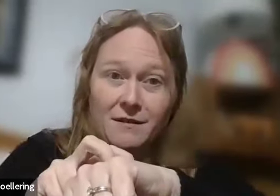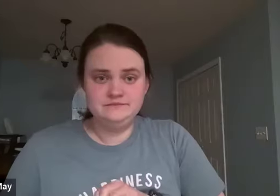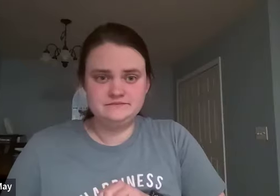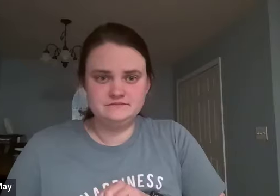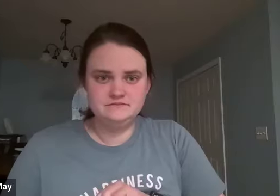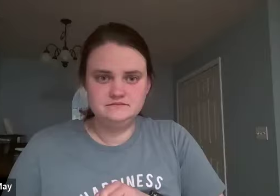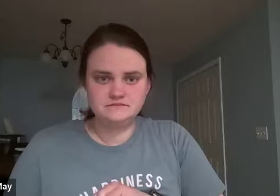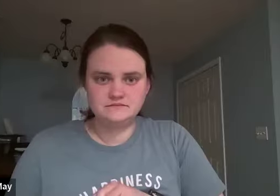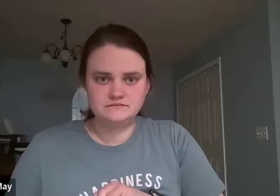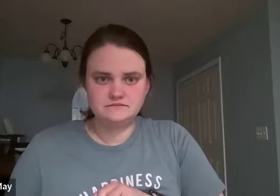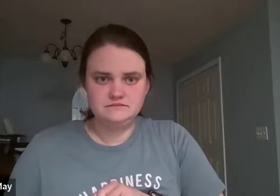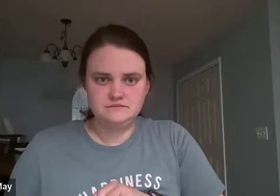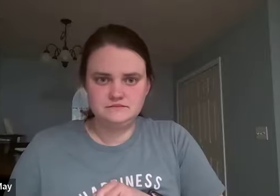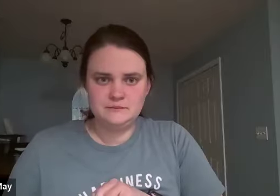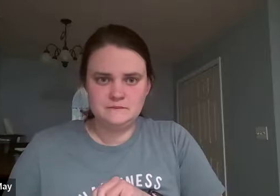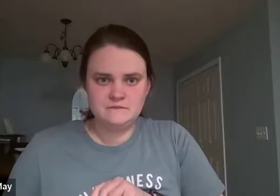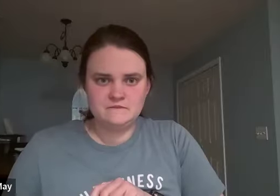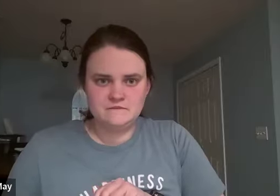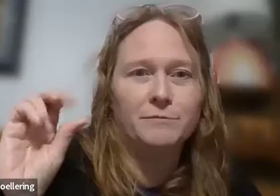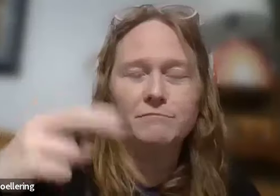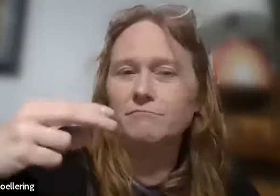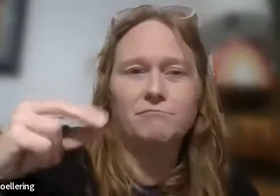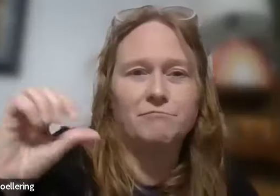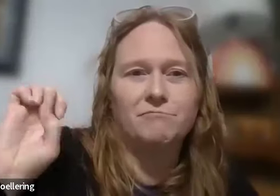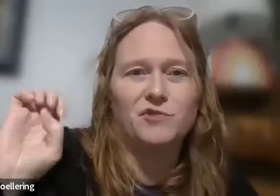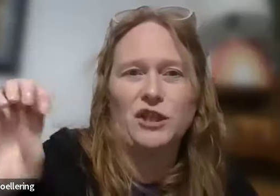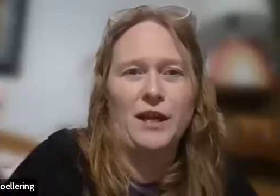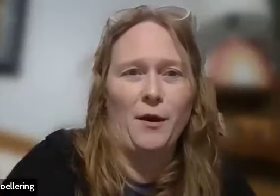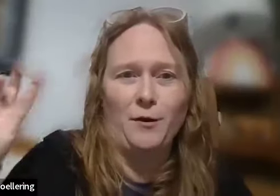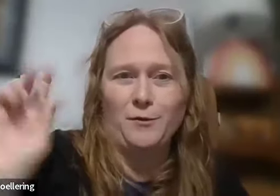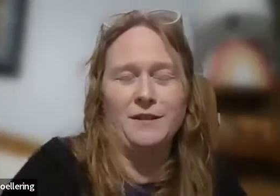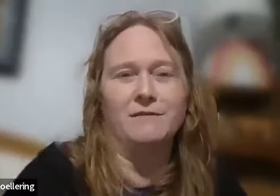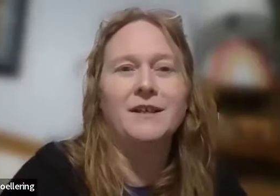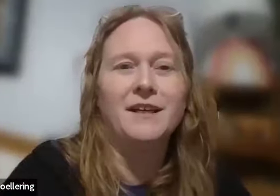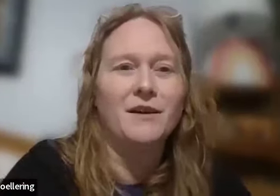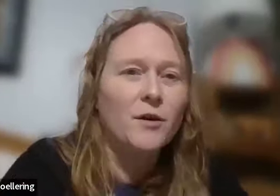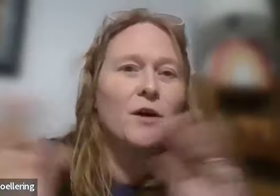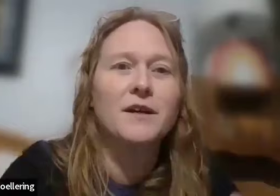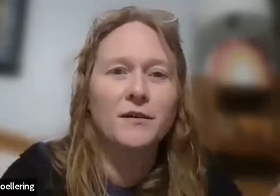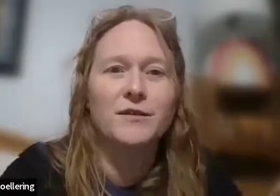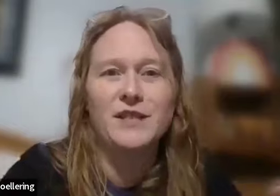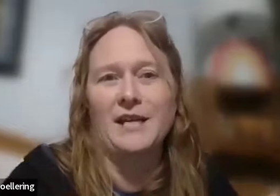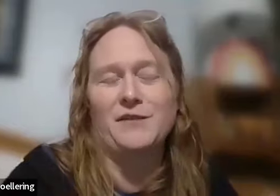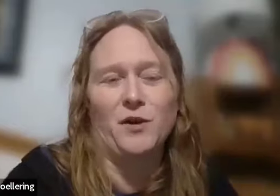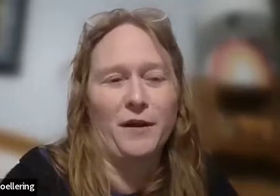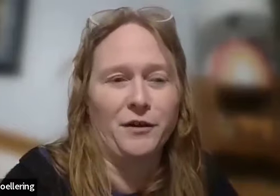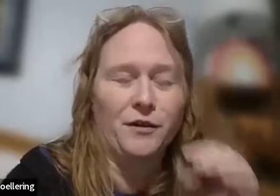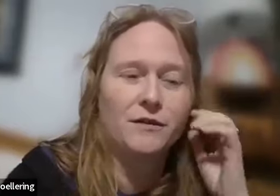Mm-hmm. then would you go spell Cheetos or are there signs for other?